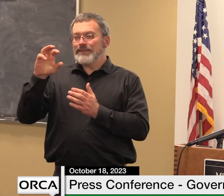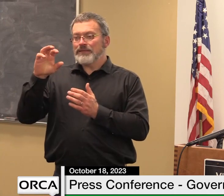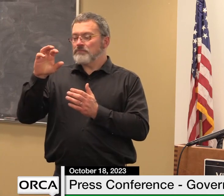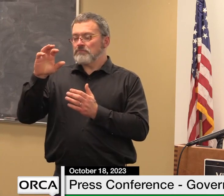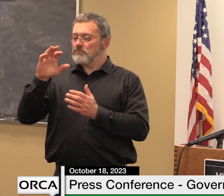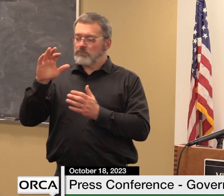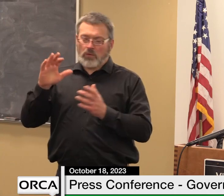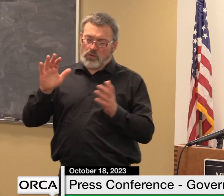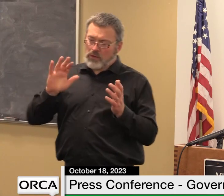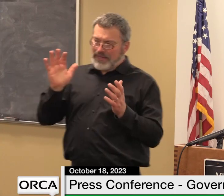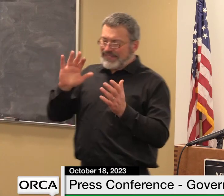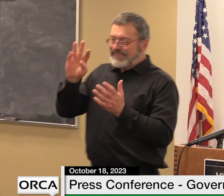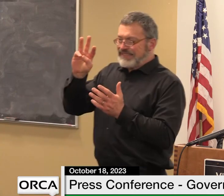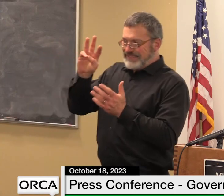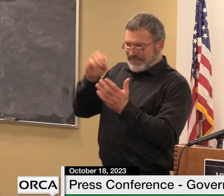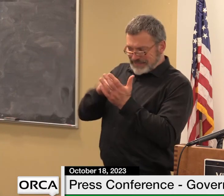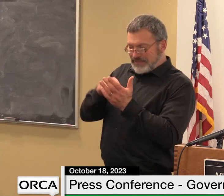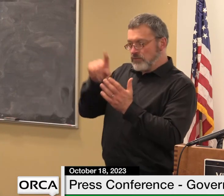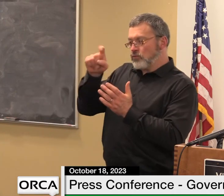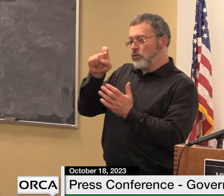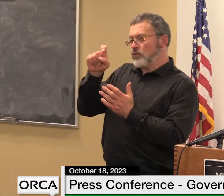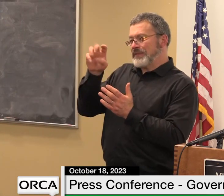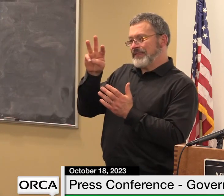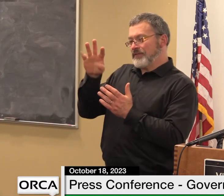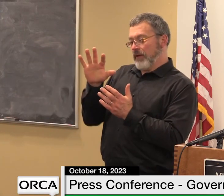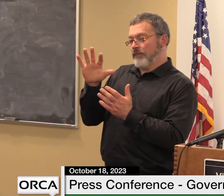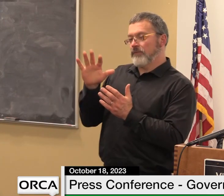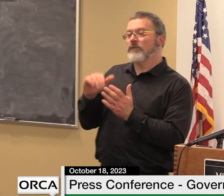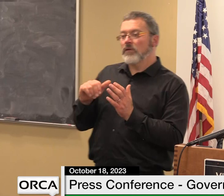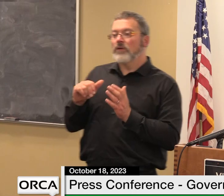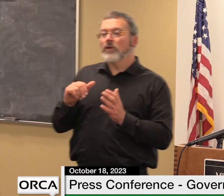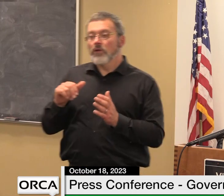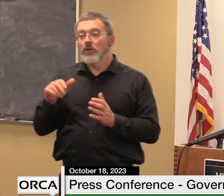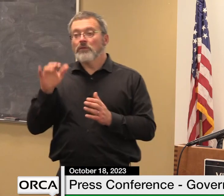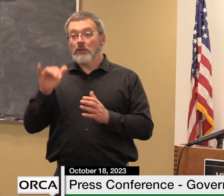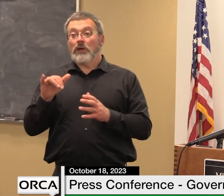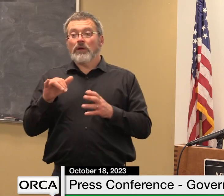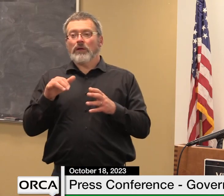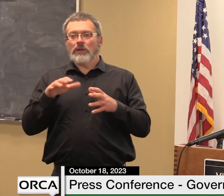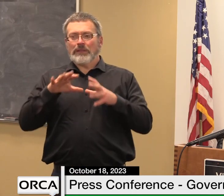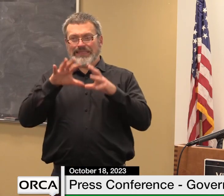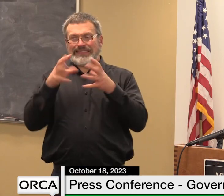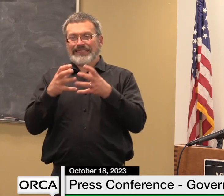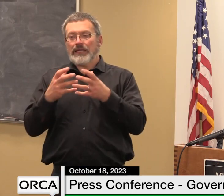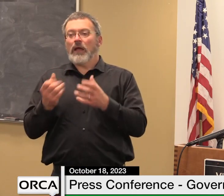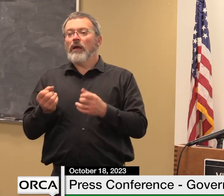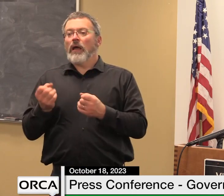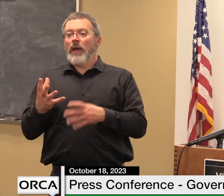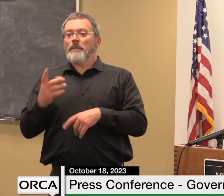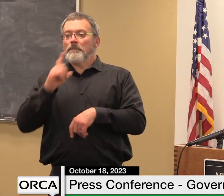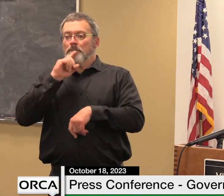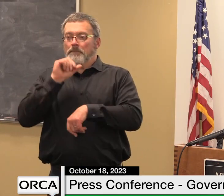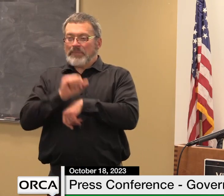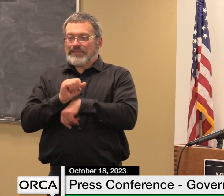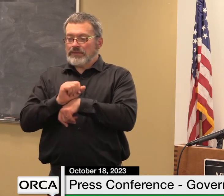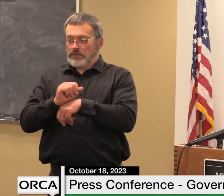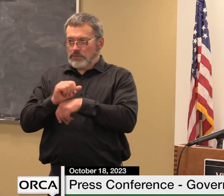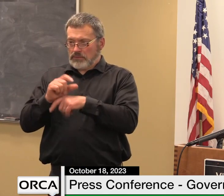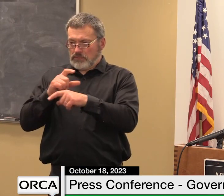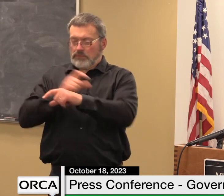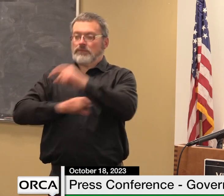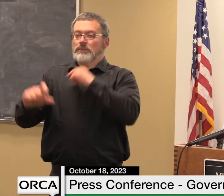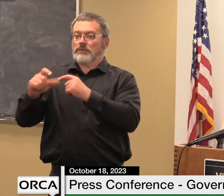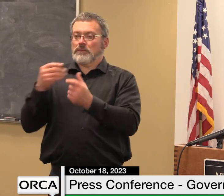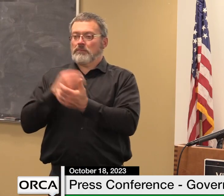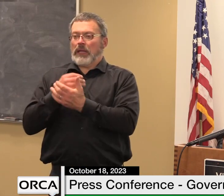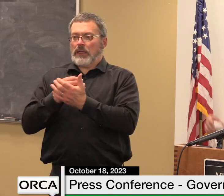6,165, yes, sir. And of that group, how many have actually gotten some reimbursement, do you know? Or does that include all those people